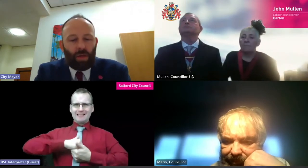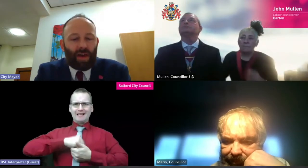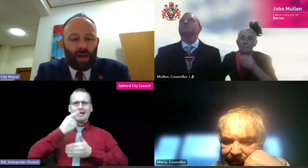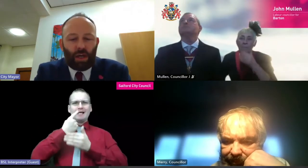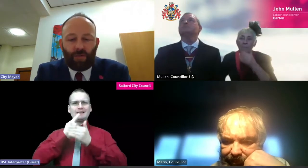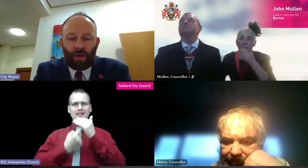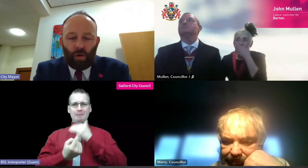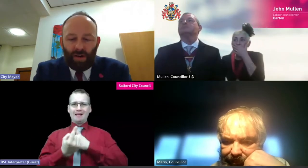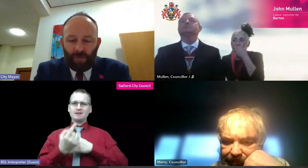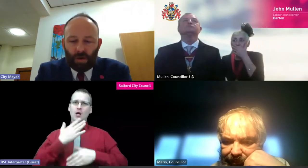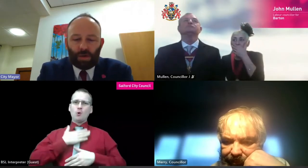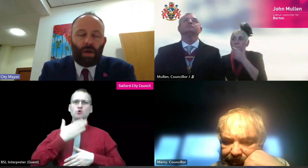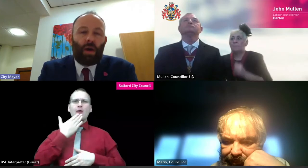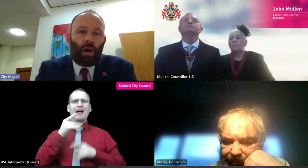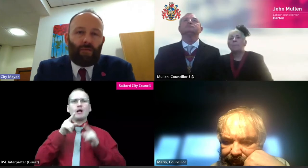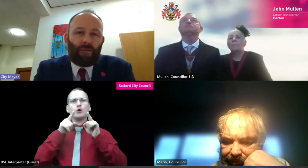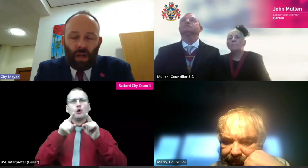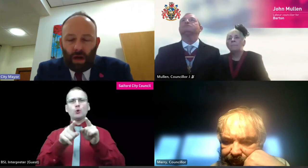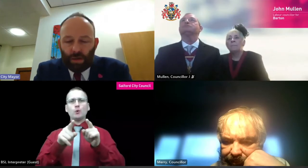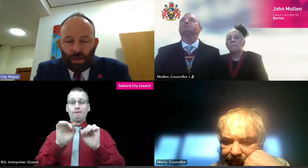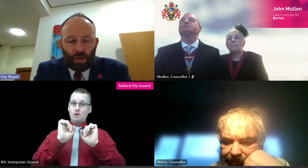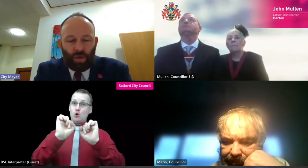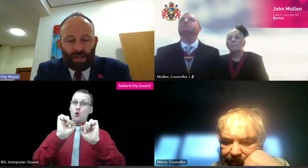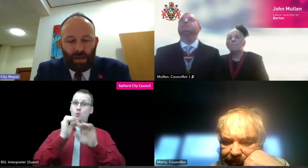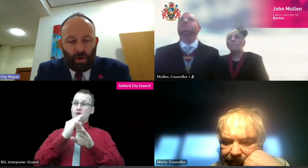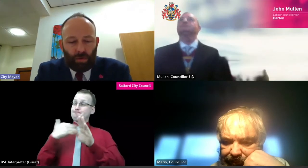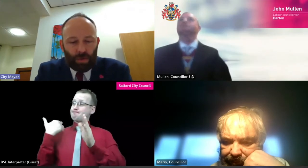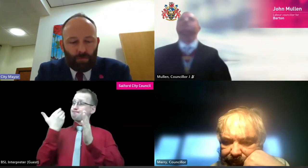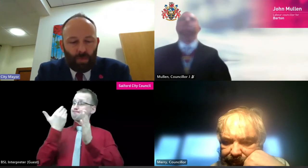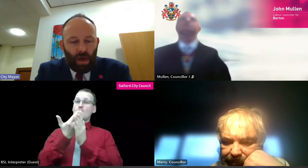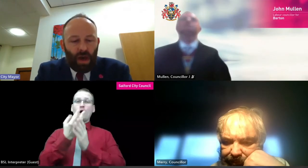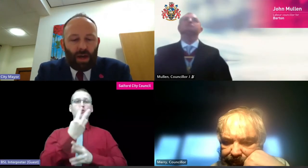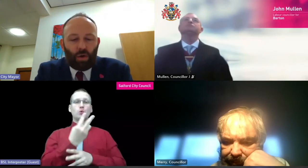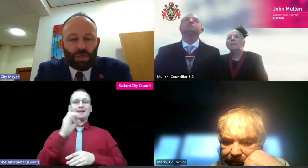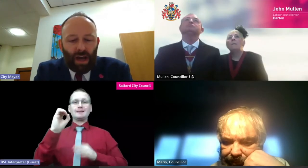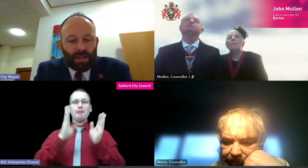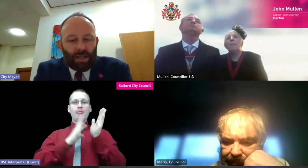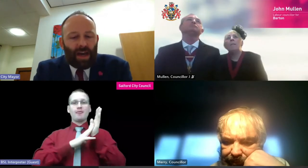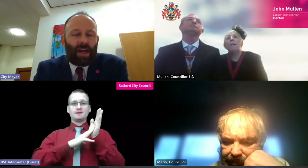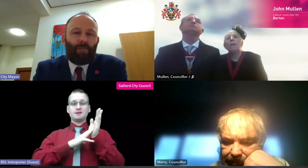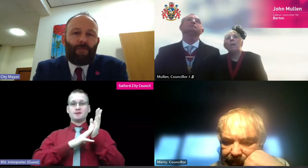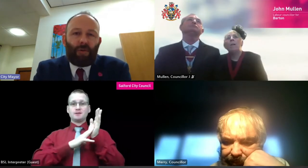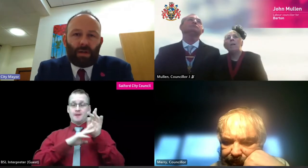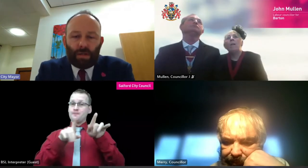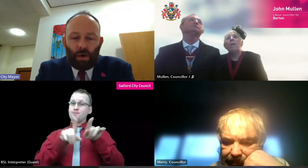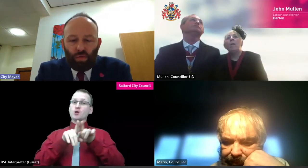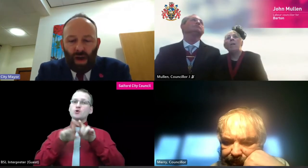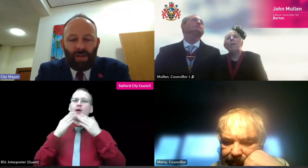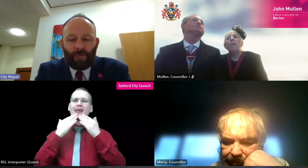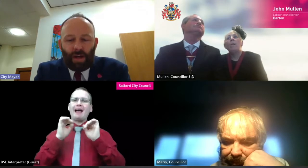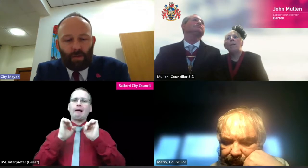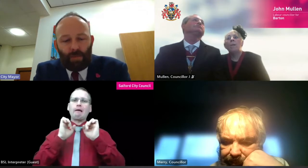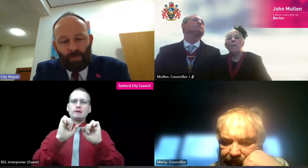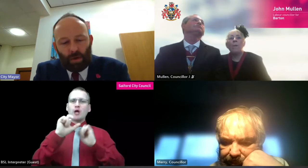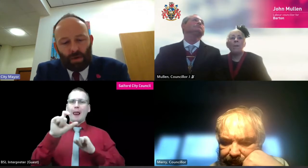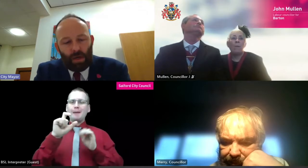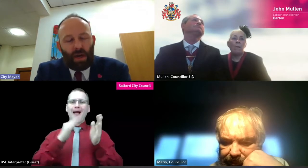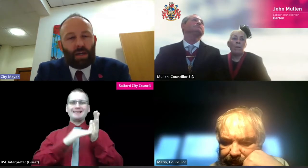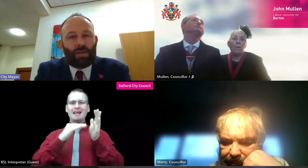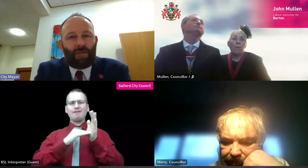independence, and I want to thank you for your efforts over the last 20 months. I'd also like to thank him for his